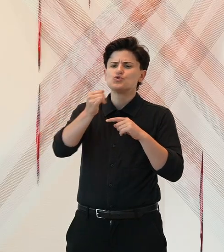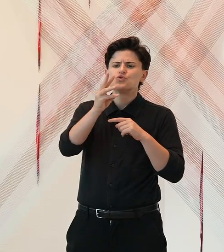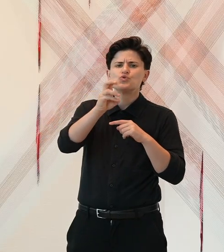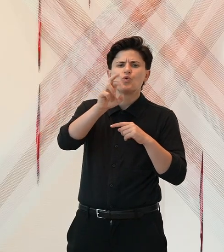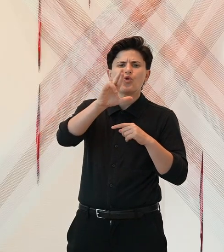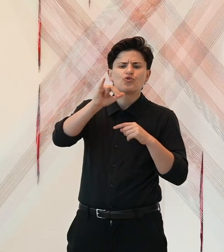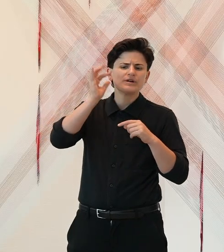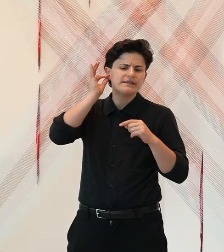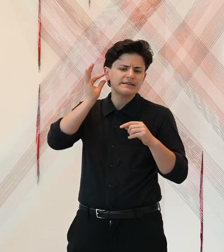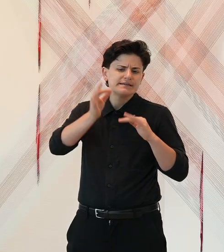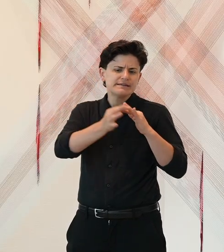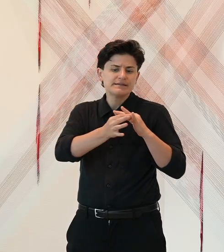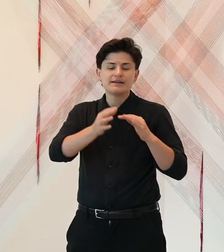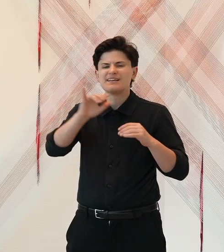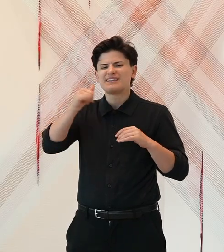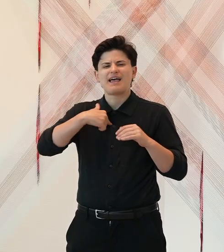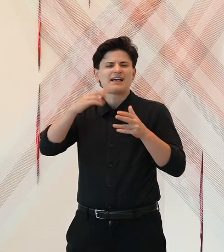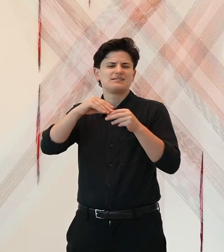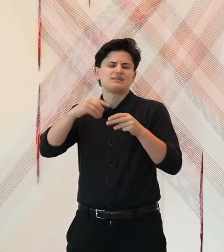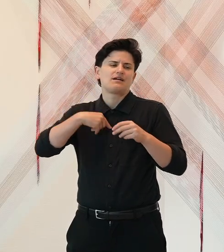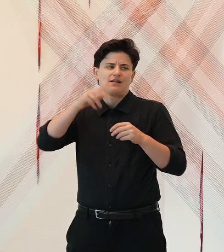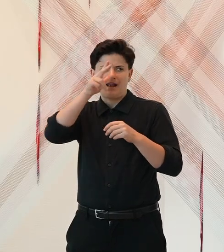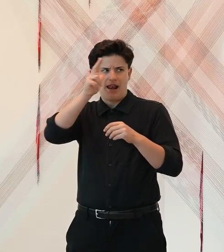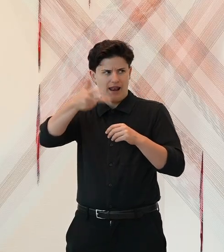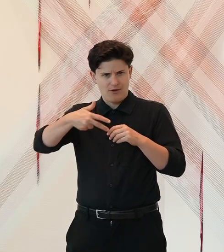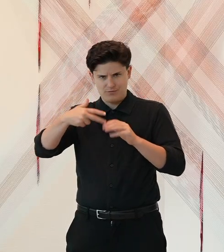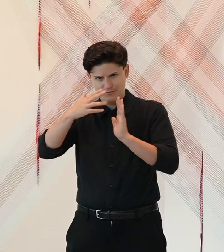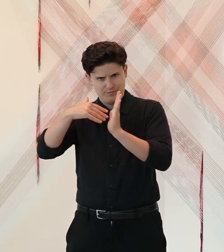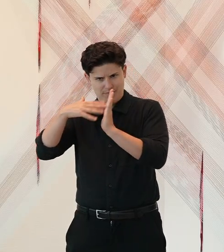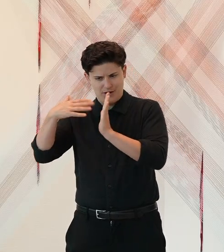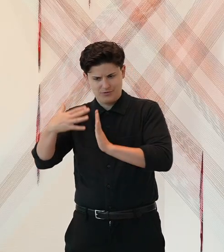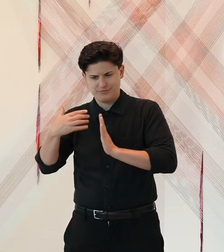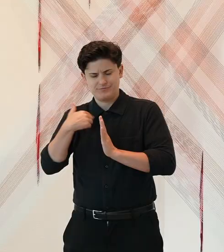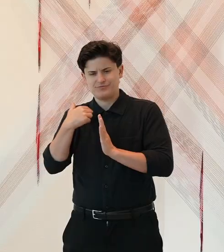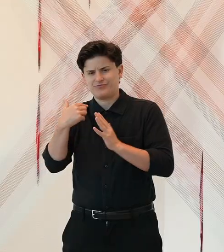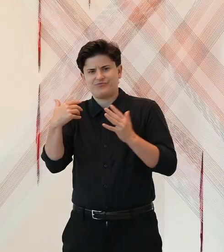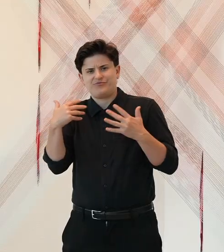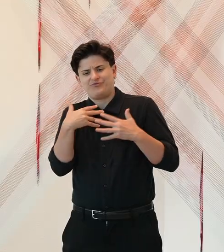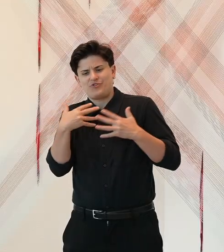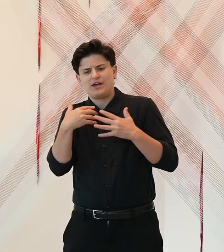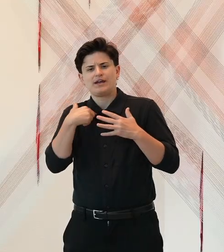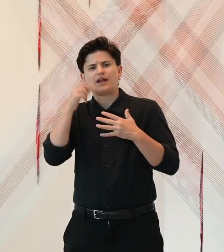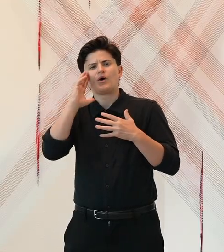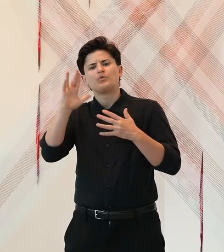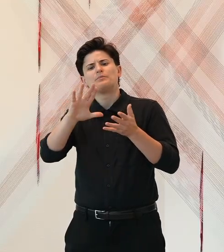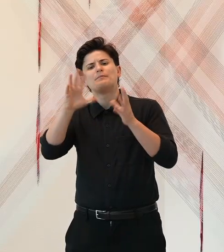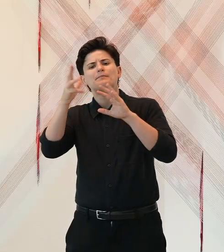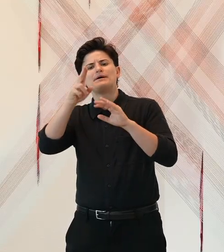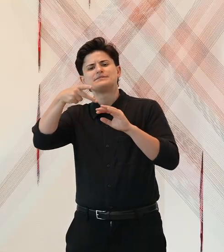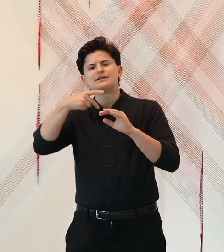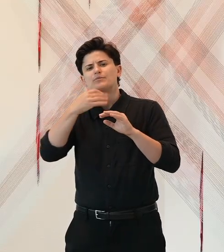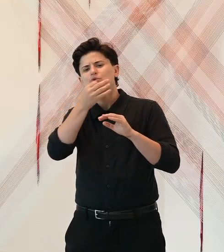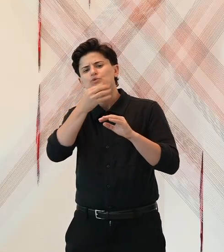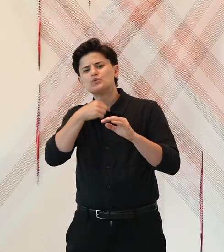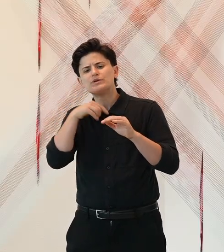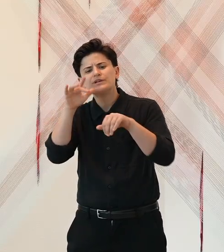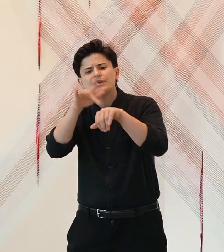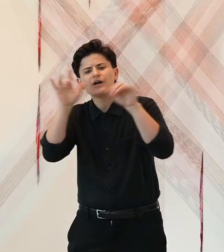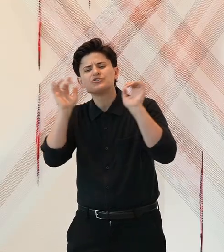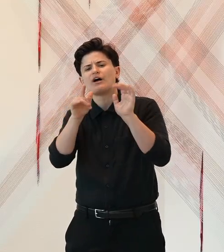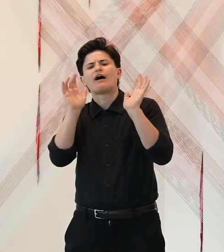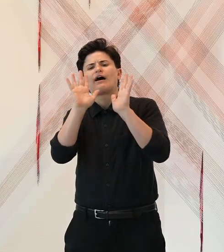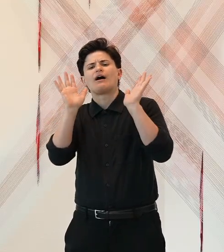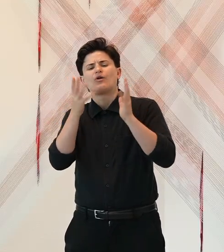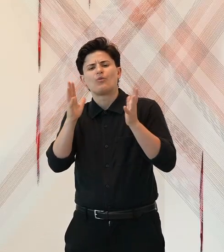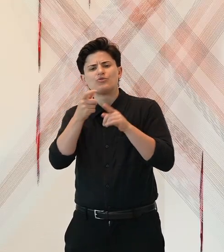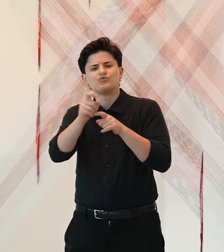Like I said, I was a terrible painter. I didn't like doing it because I was afraid I was going to screw it up as soon as I'd paint something on it, so I didn't